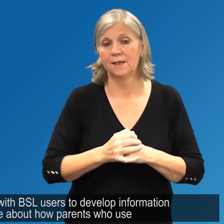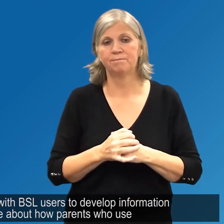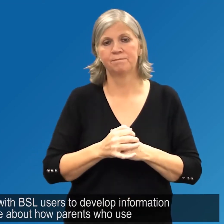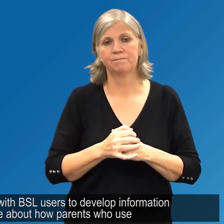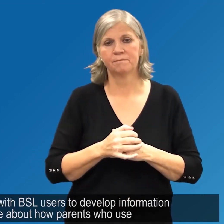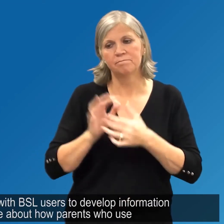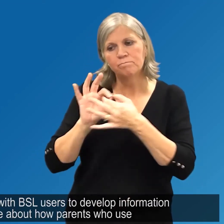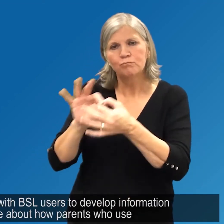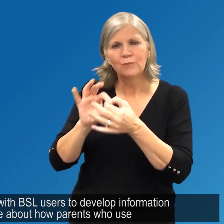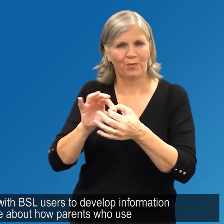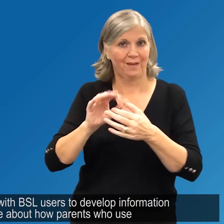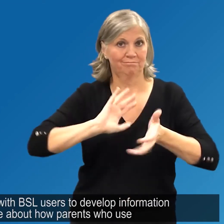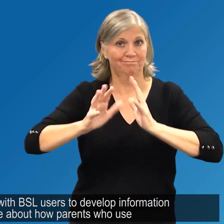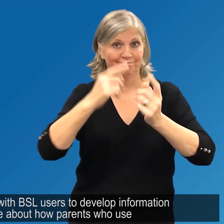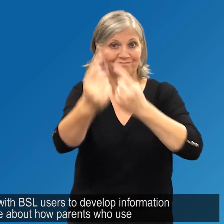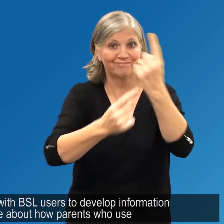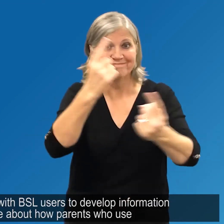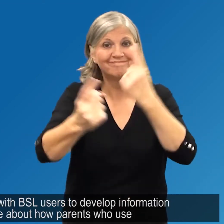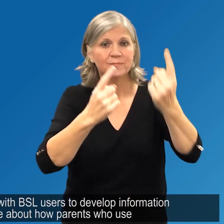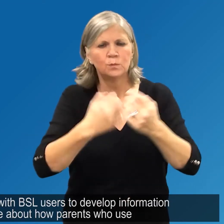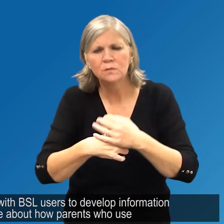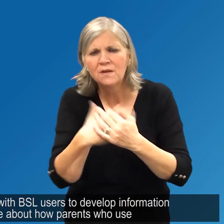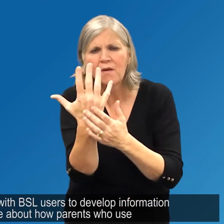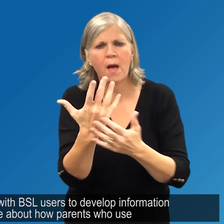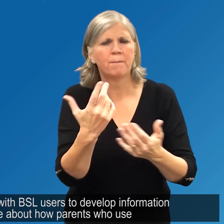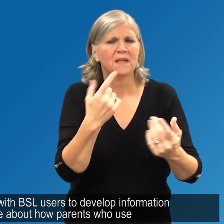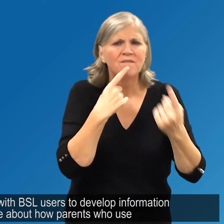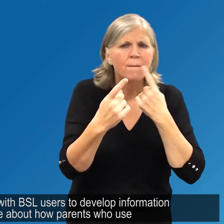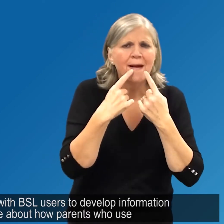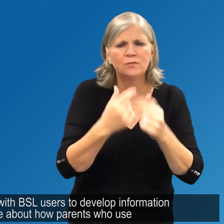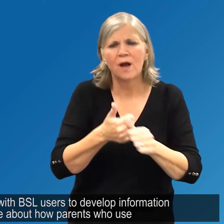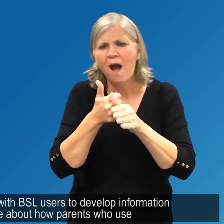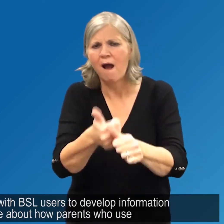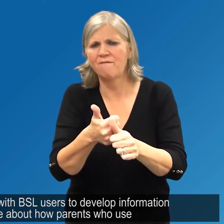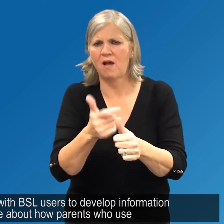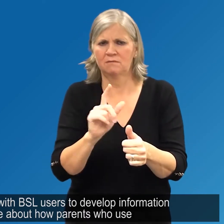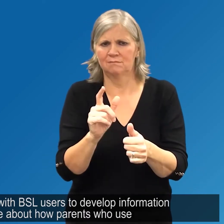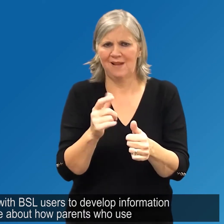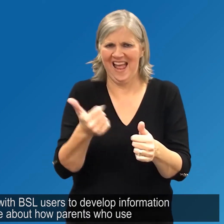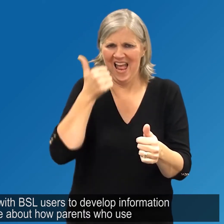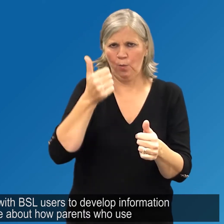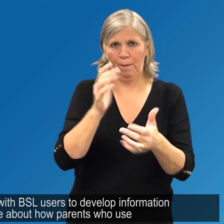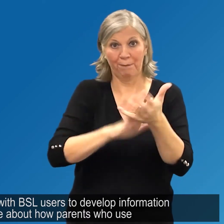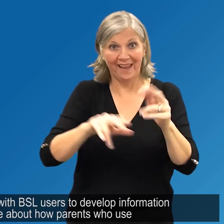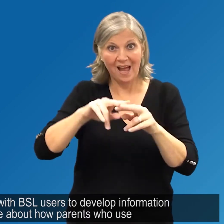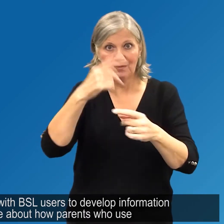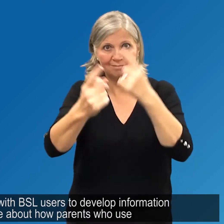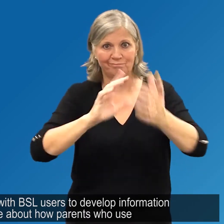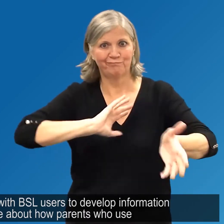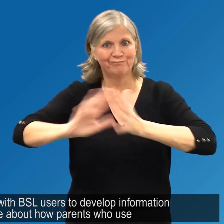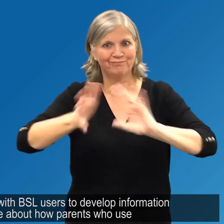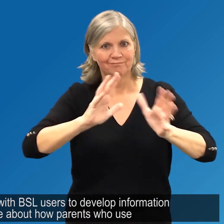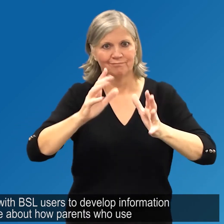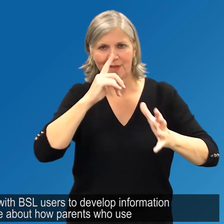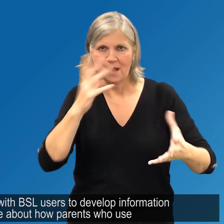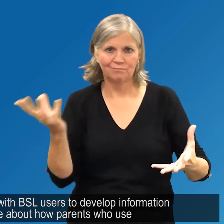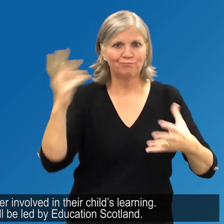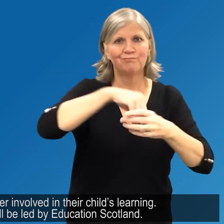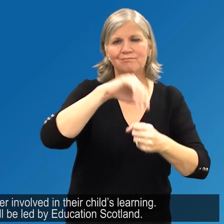Action. 14. Work with BSL users to develop information and advice on how parents who use BSL can get further involved in